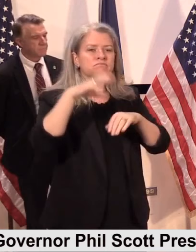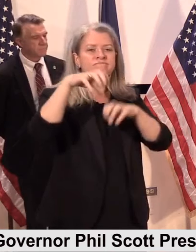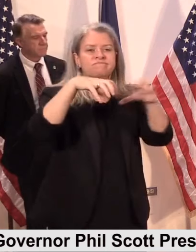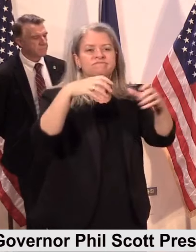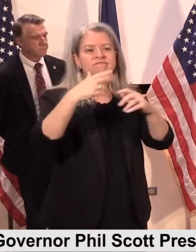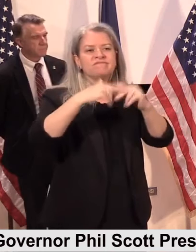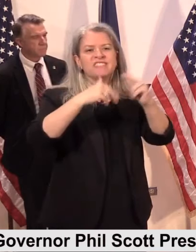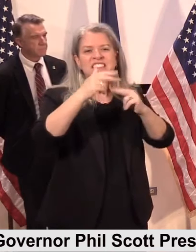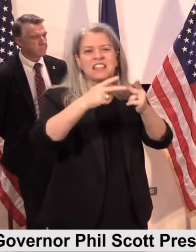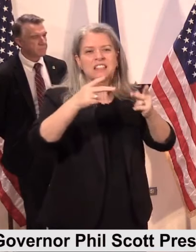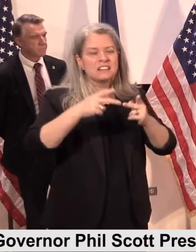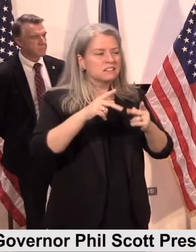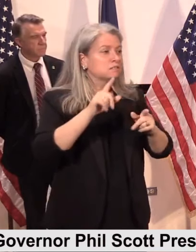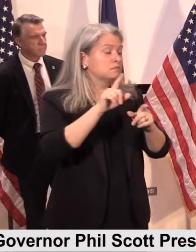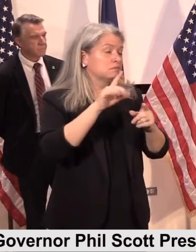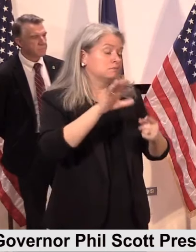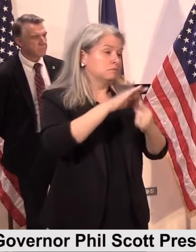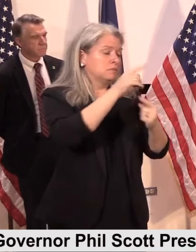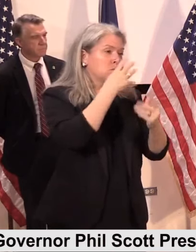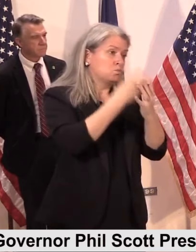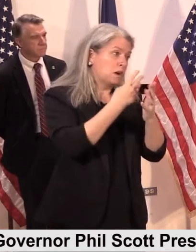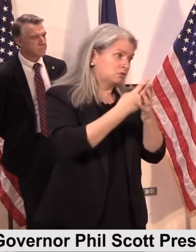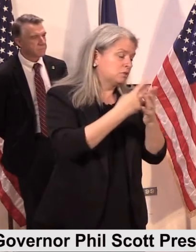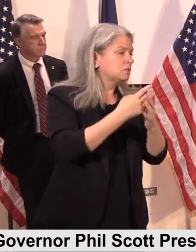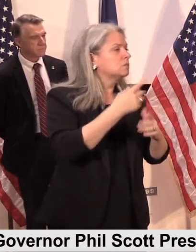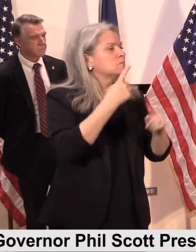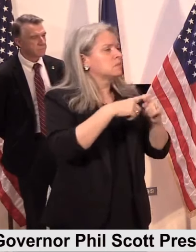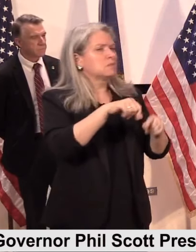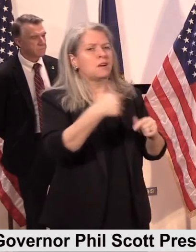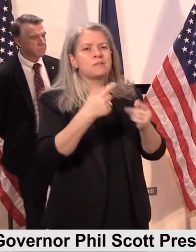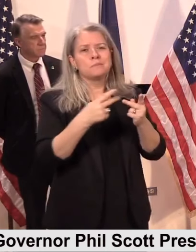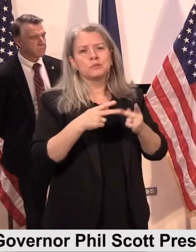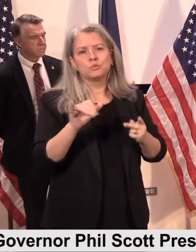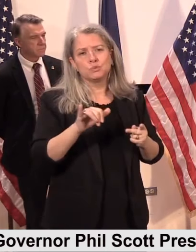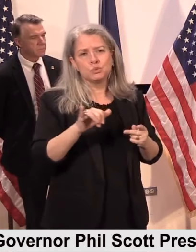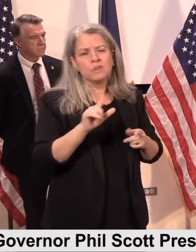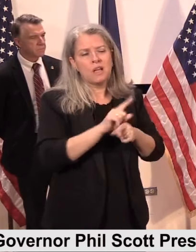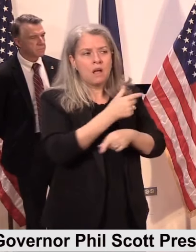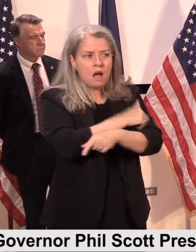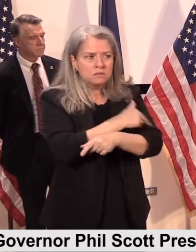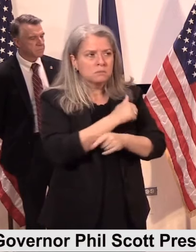correctional centers? And the second part is,